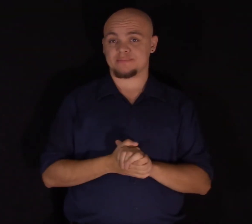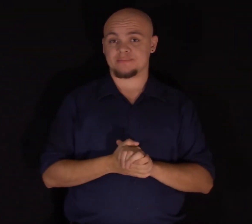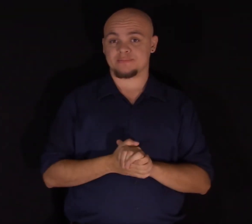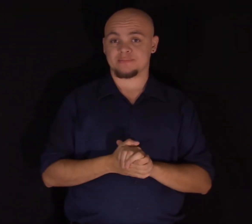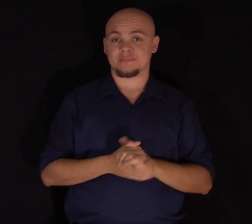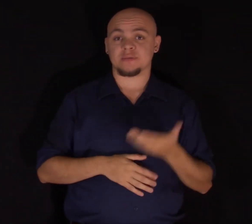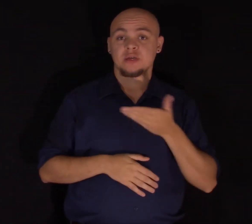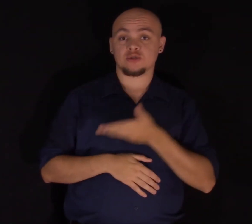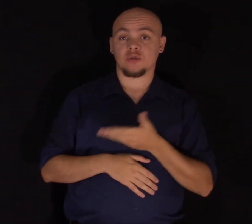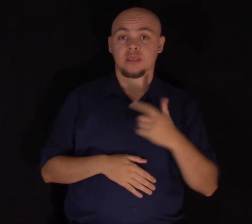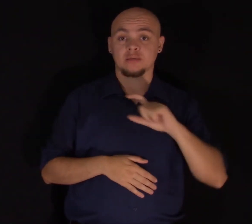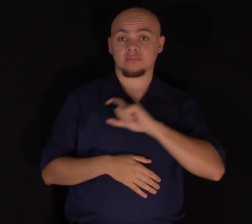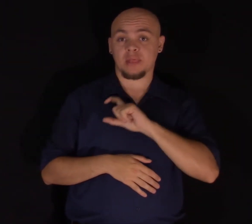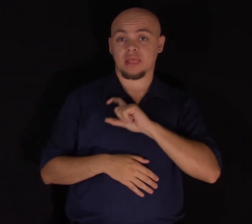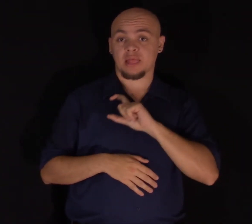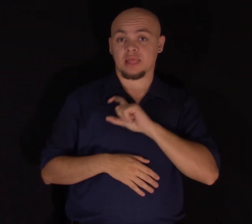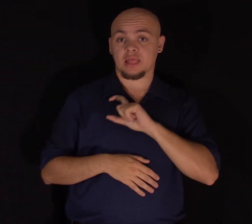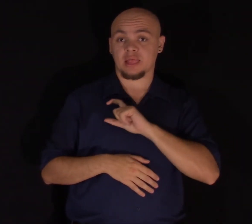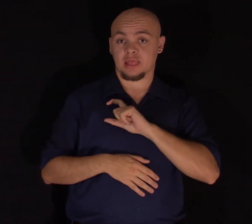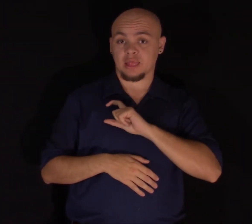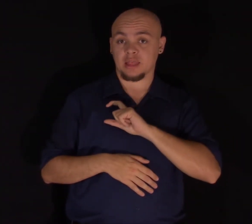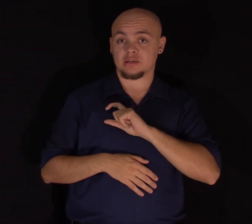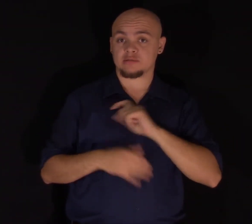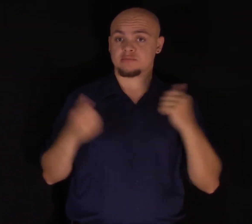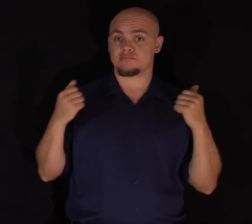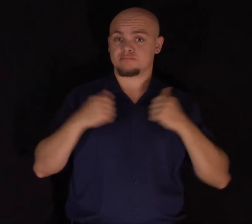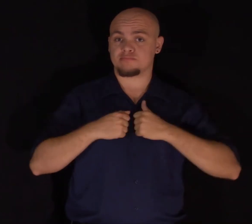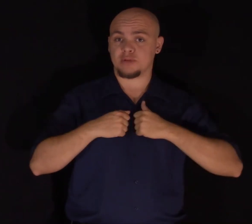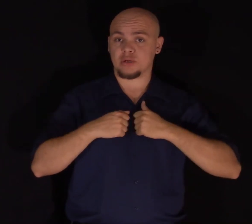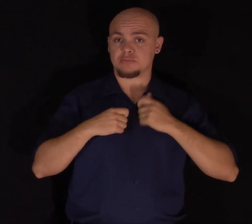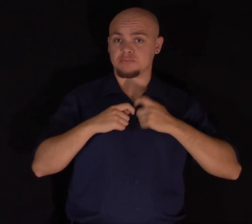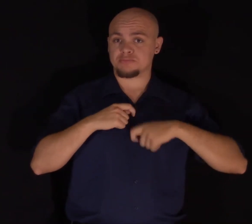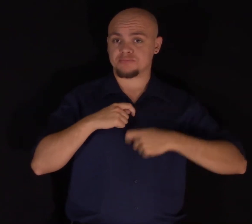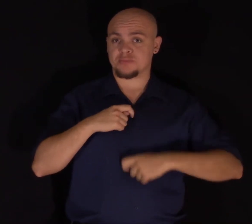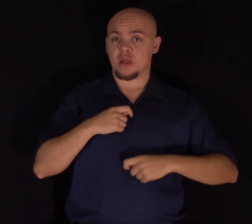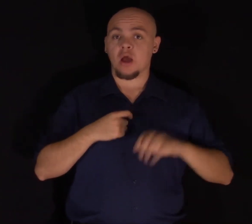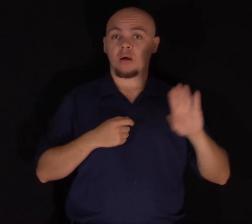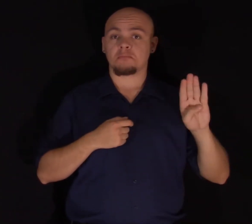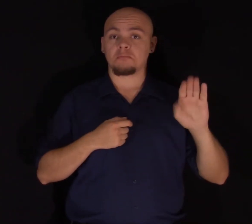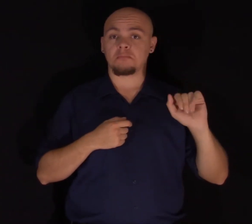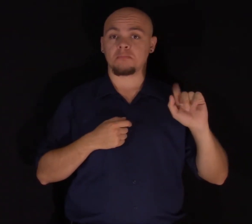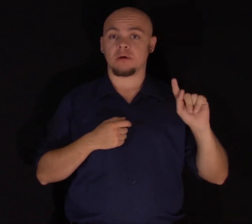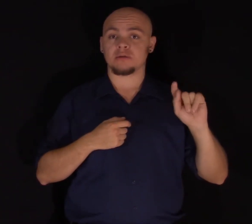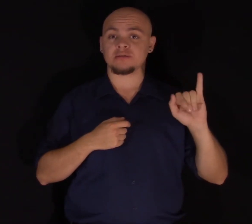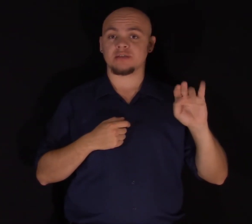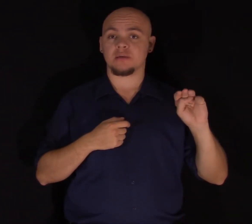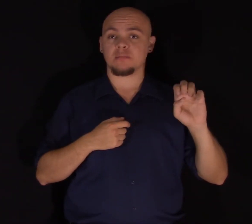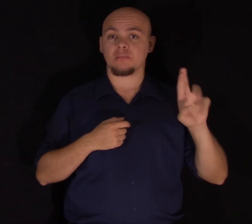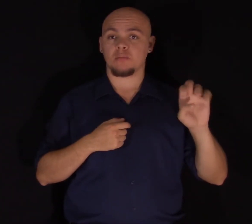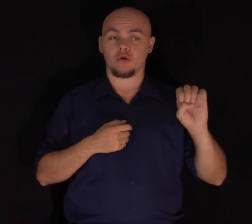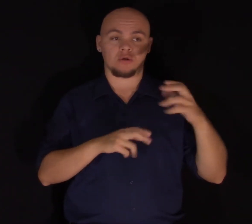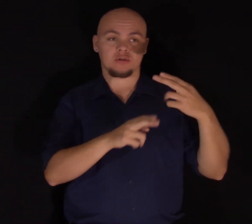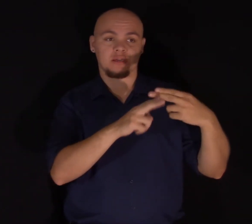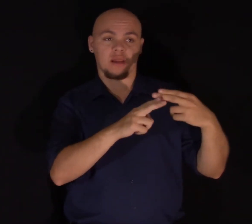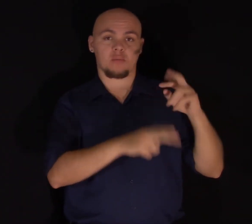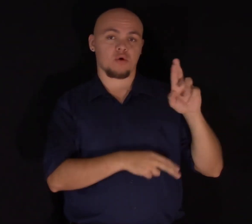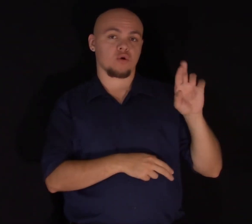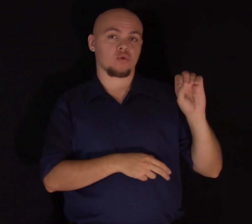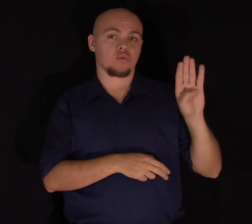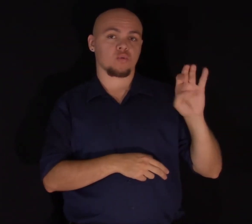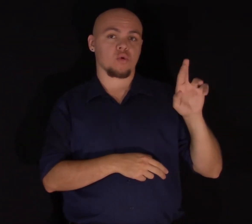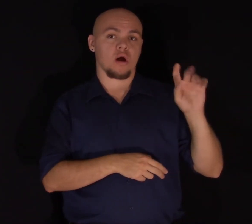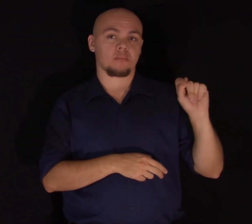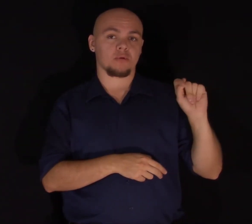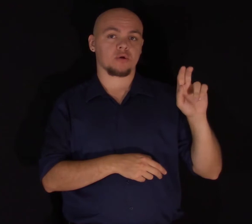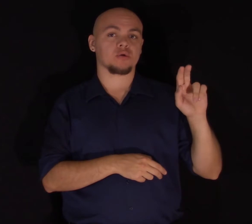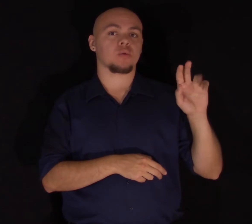Well, this is a police officer's uniform, a Baltimore City police officer in particular, named Robert White. He gave me